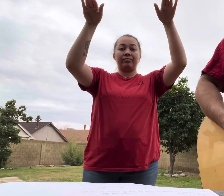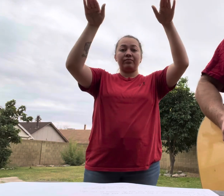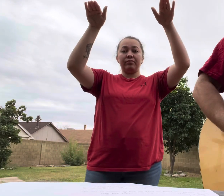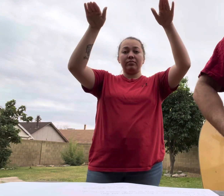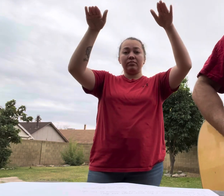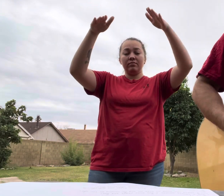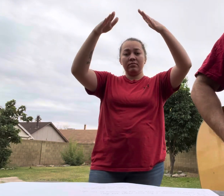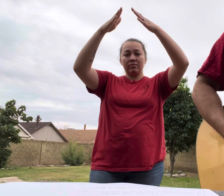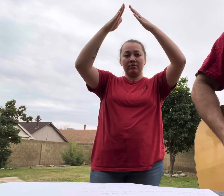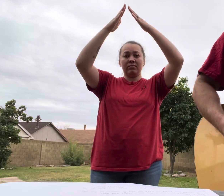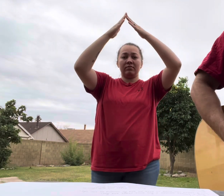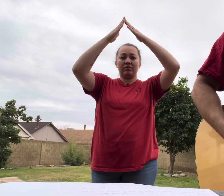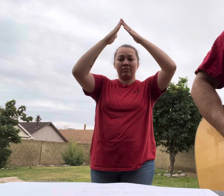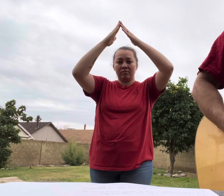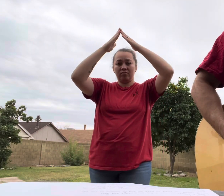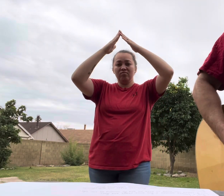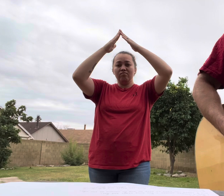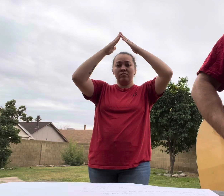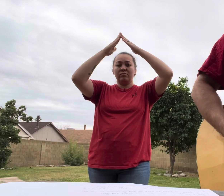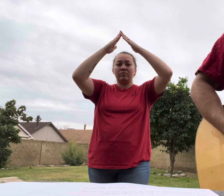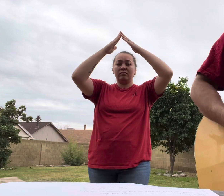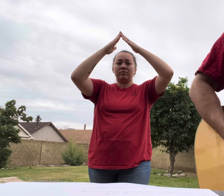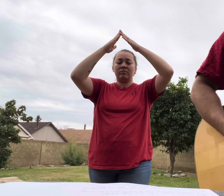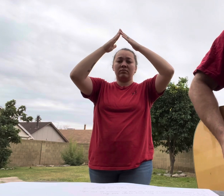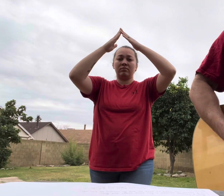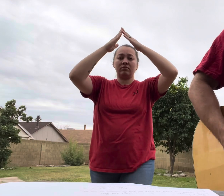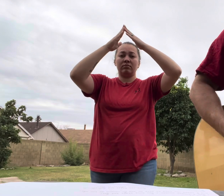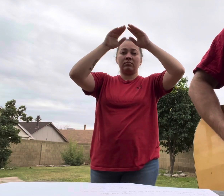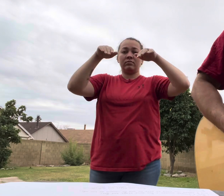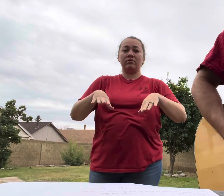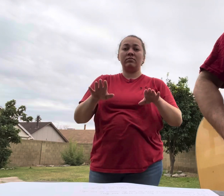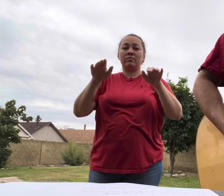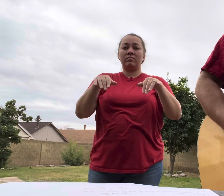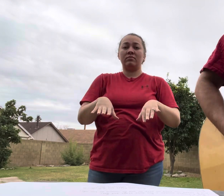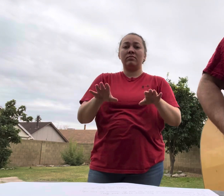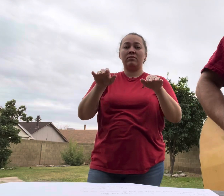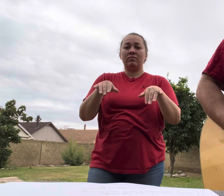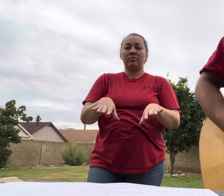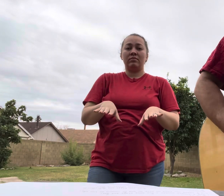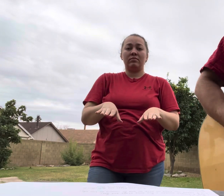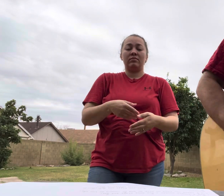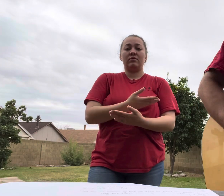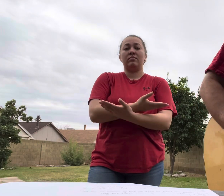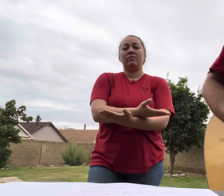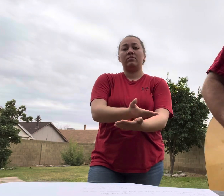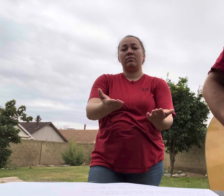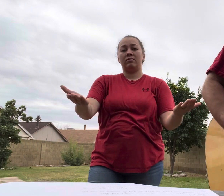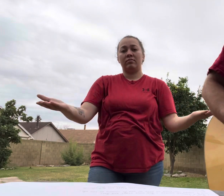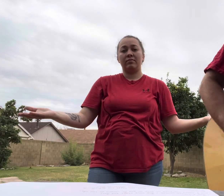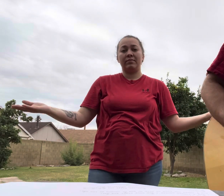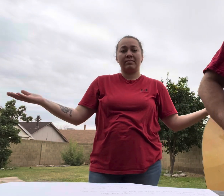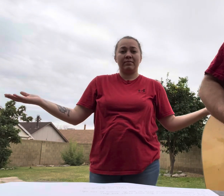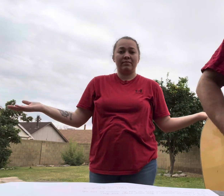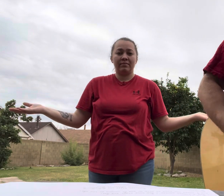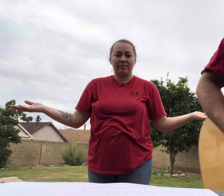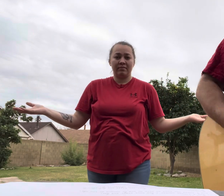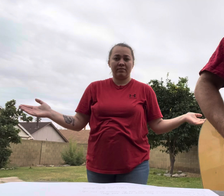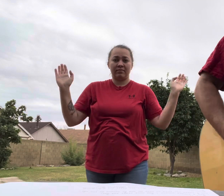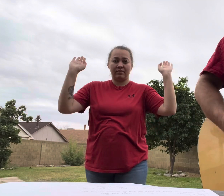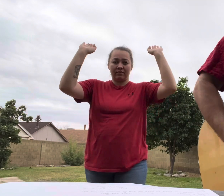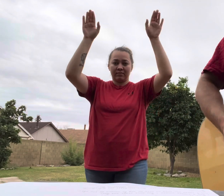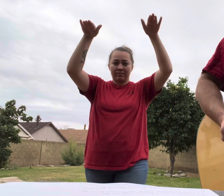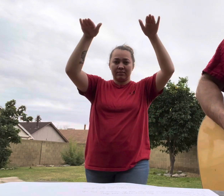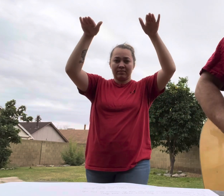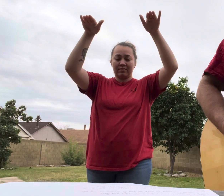Go tell it on the mountain, over the hills and